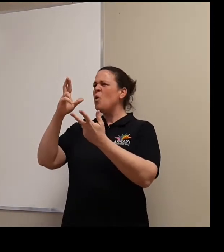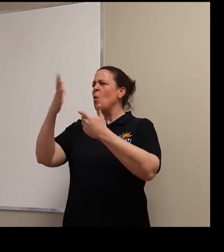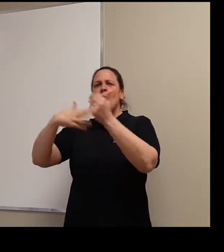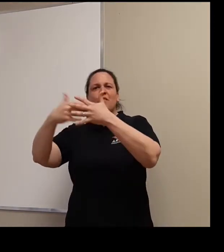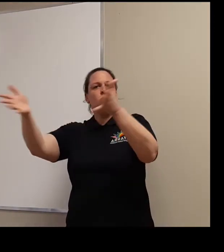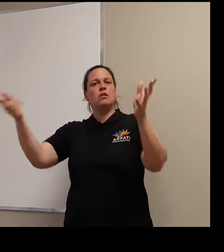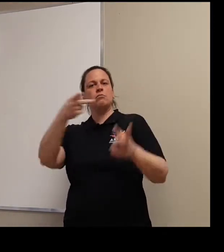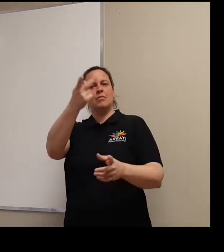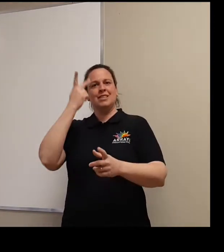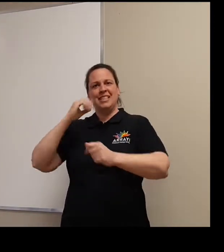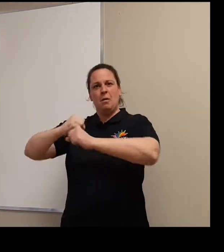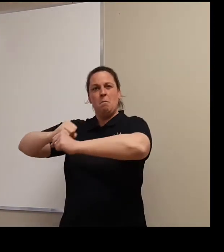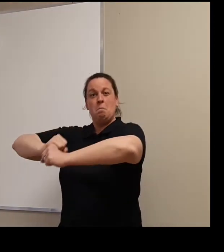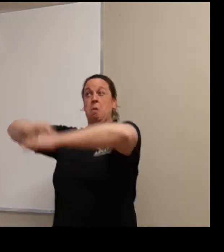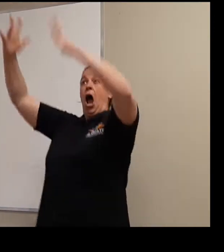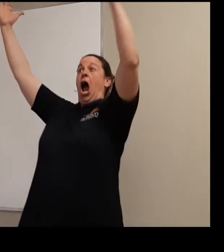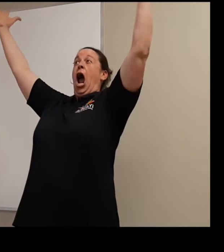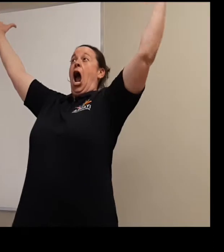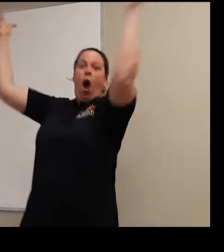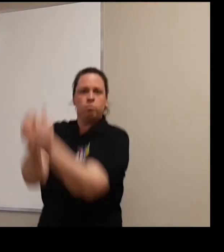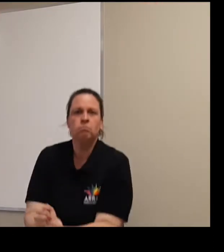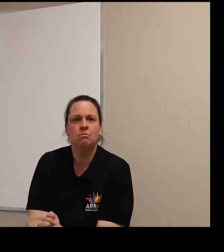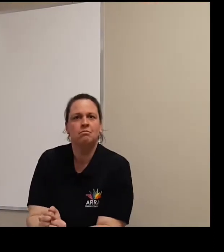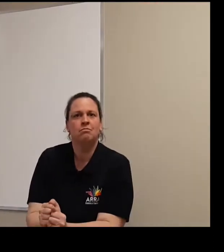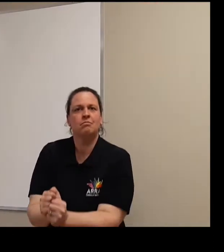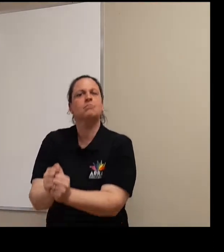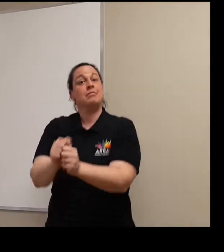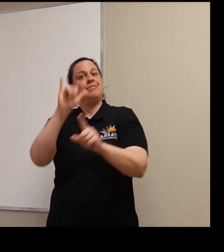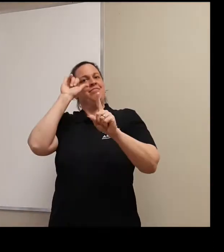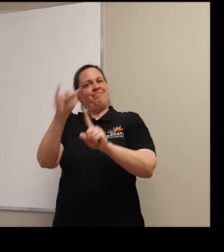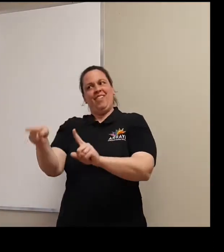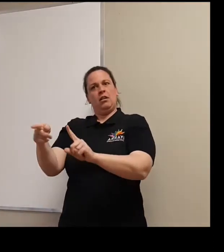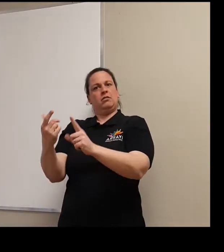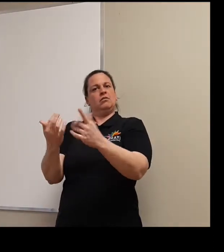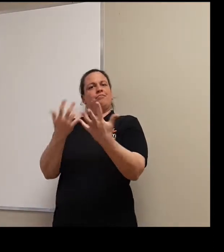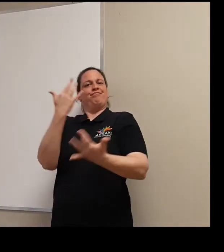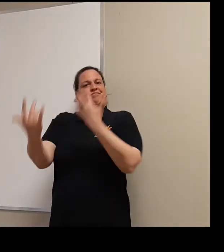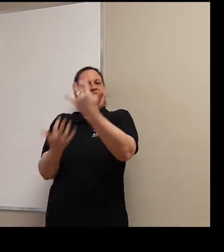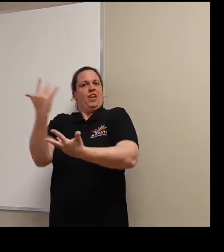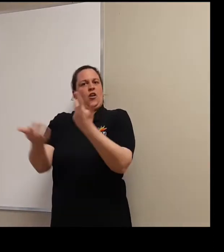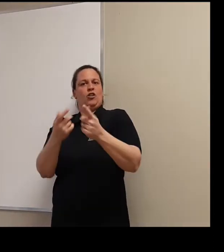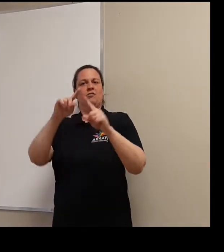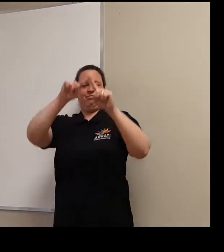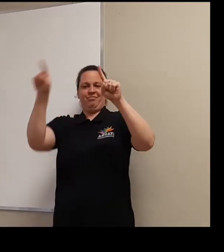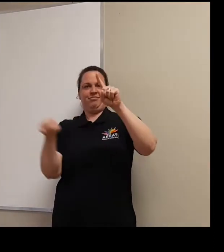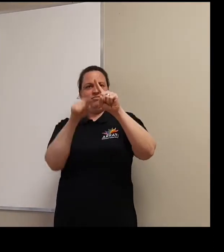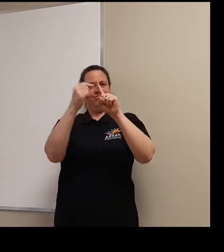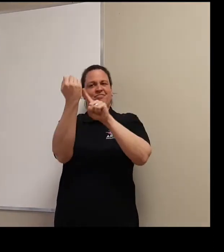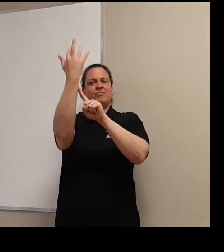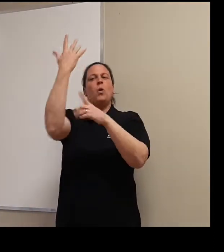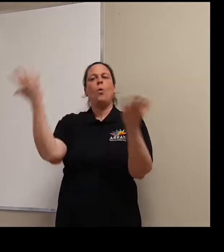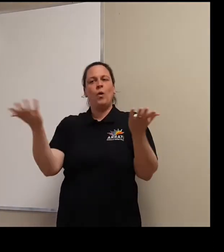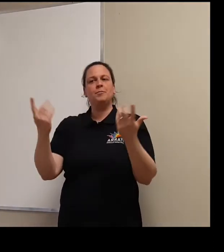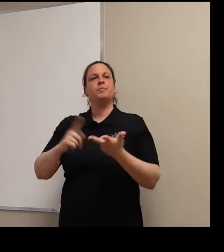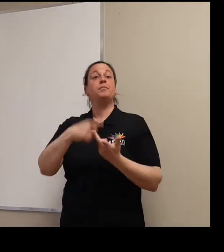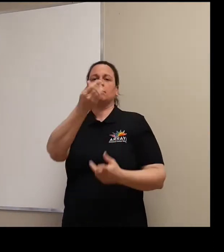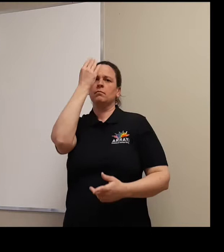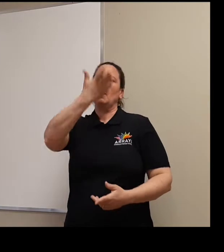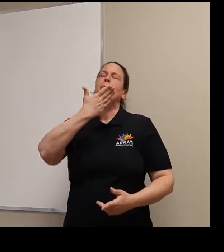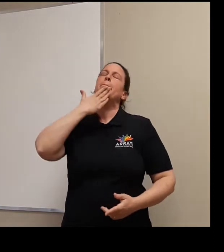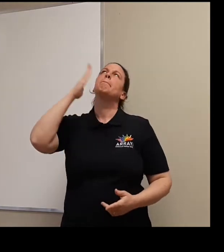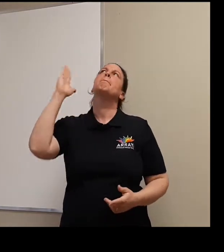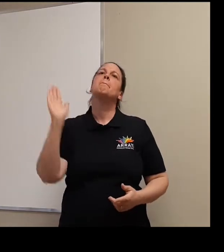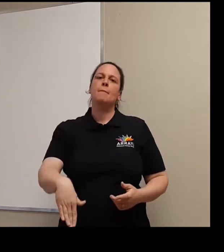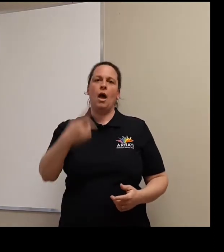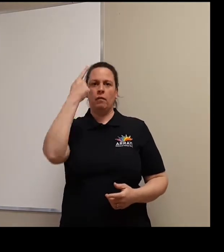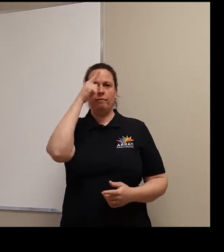in movies a fire gets very big very quickly and then it reduces size just as fast, that's what can happen with an